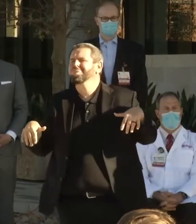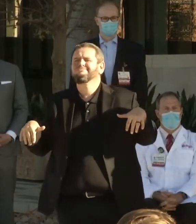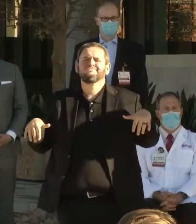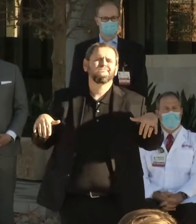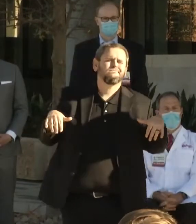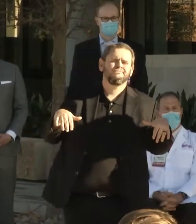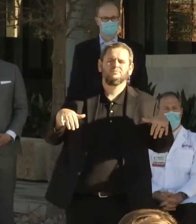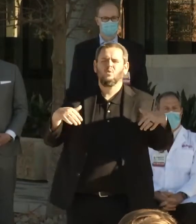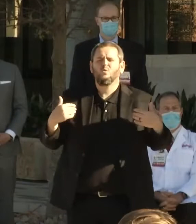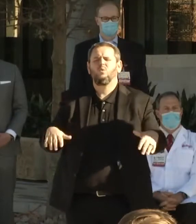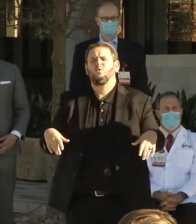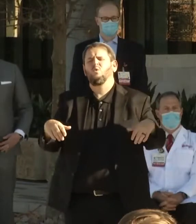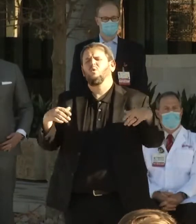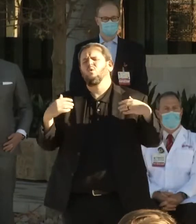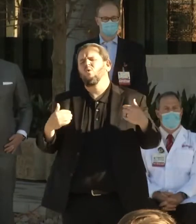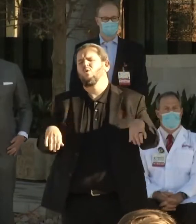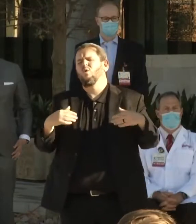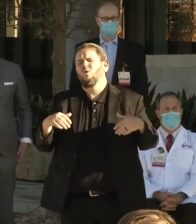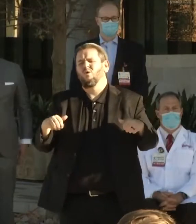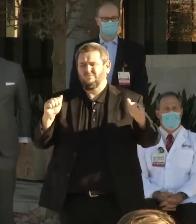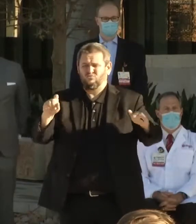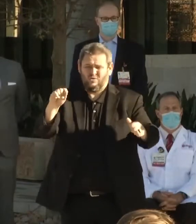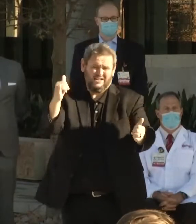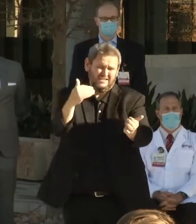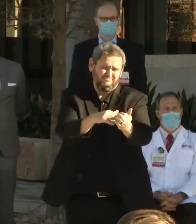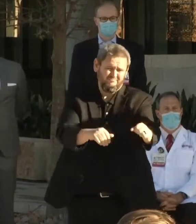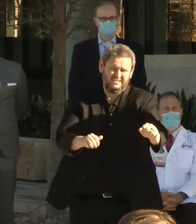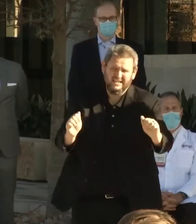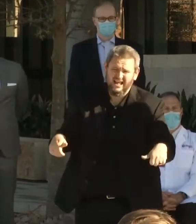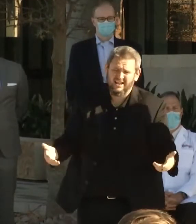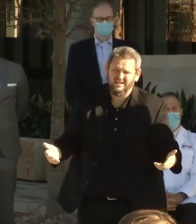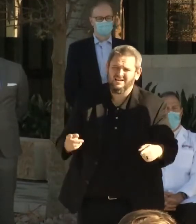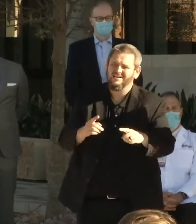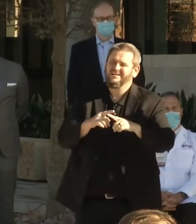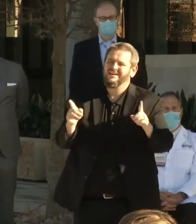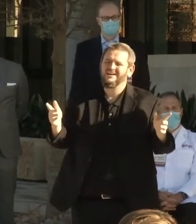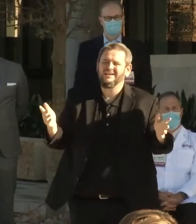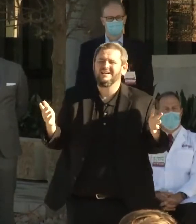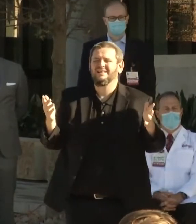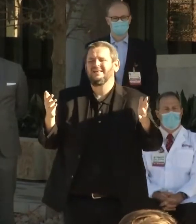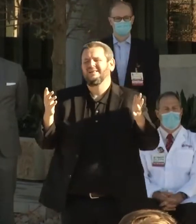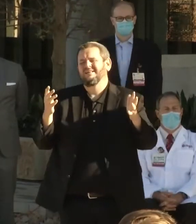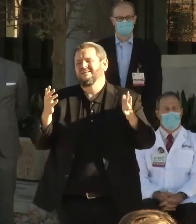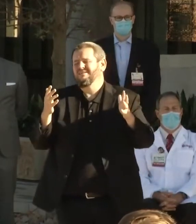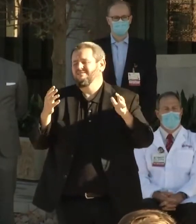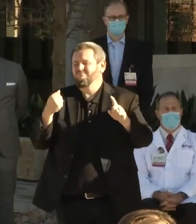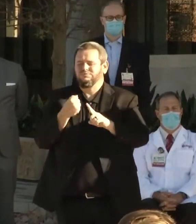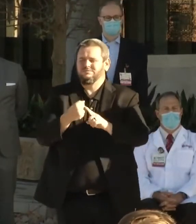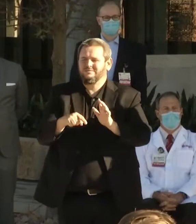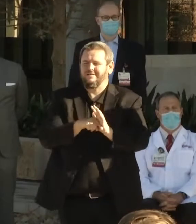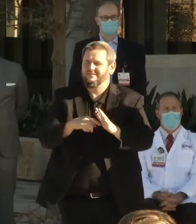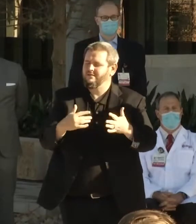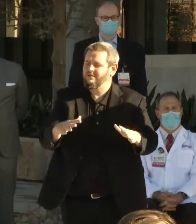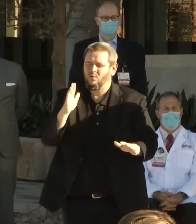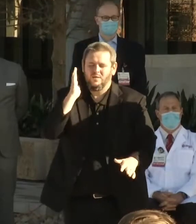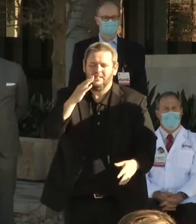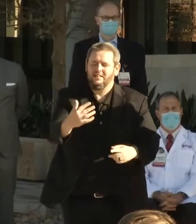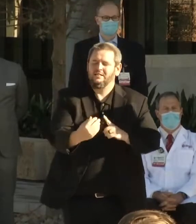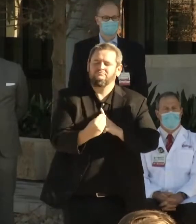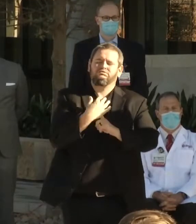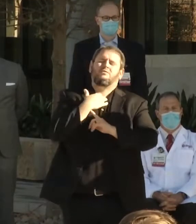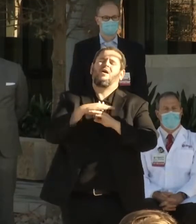complications along with that. And I think Dr. Watson mentioned that elective surgery it's only elective